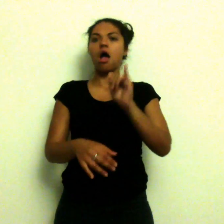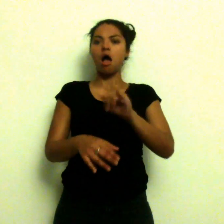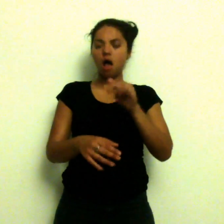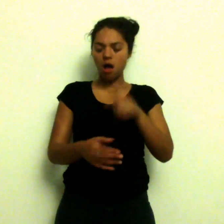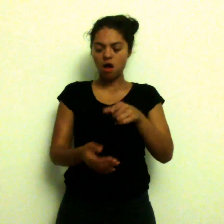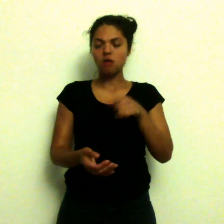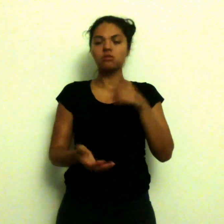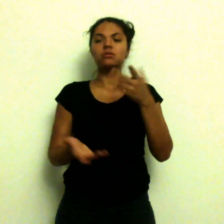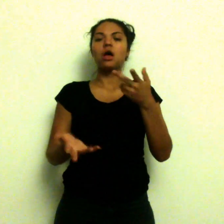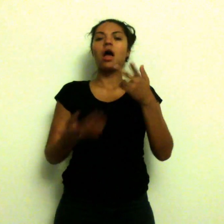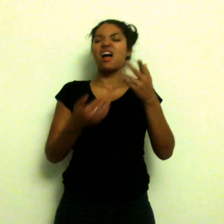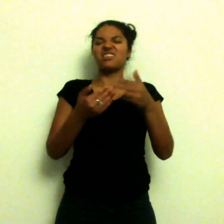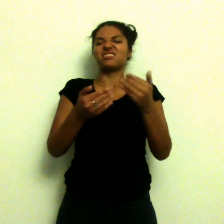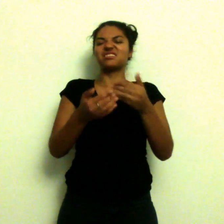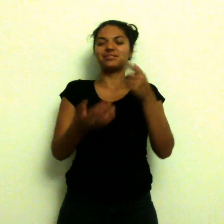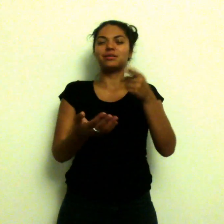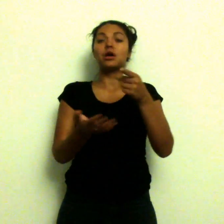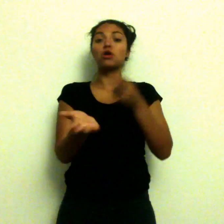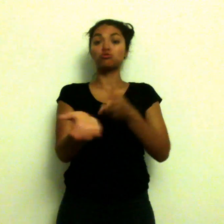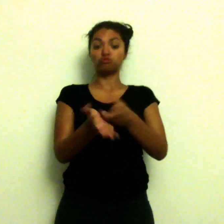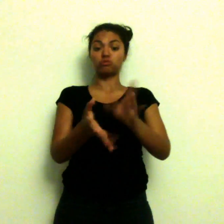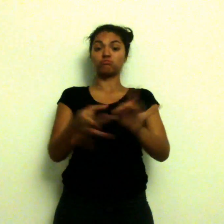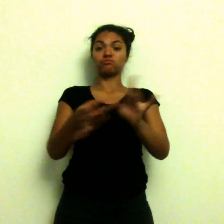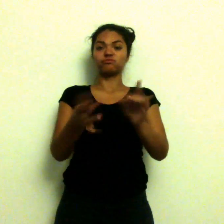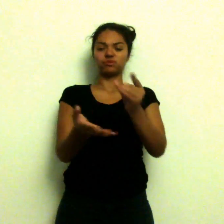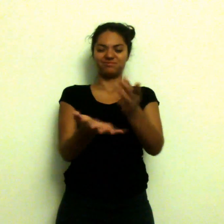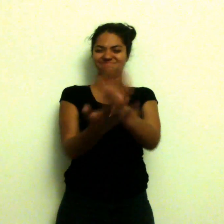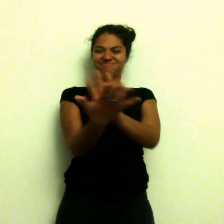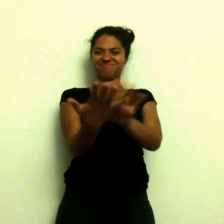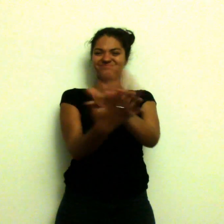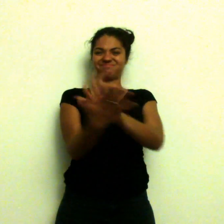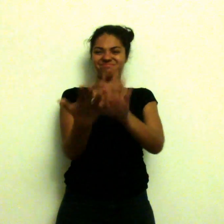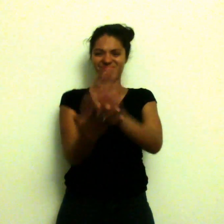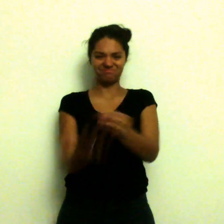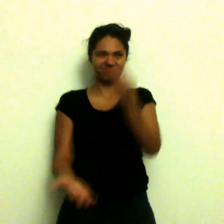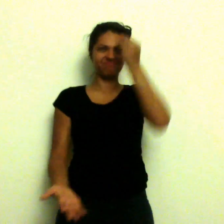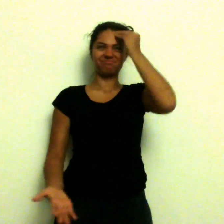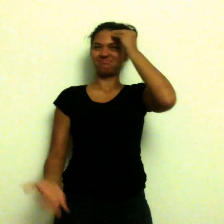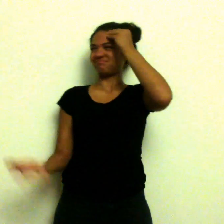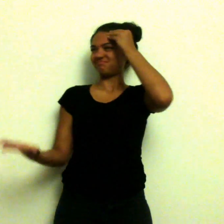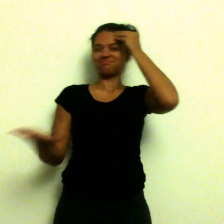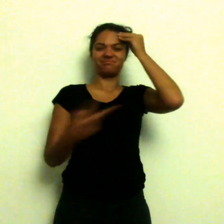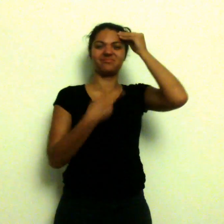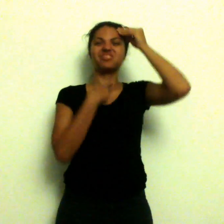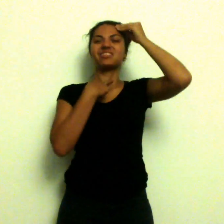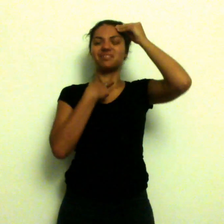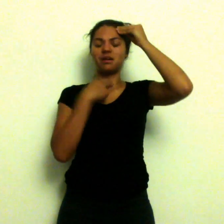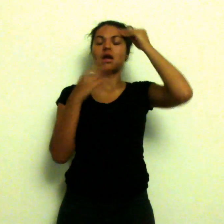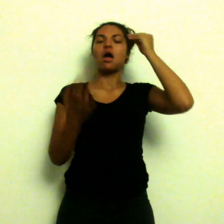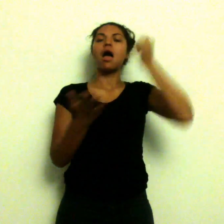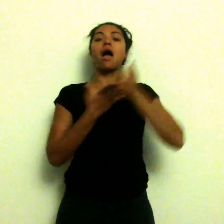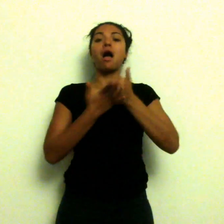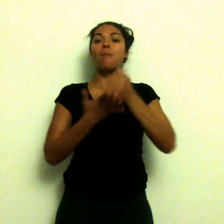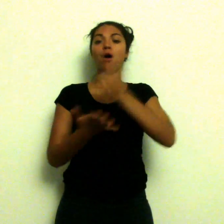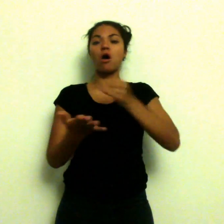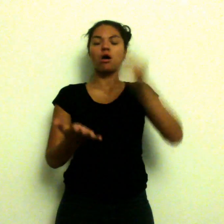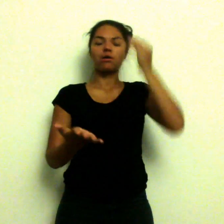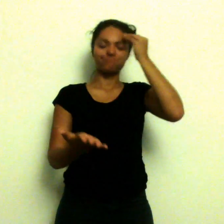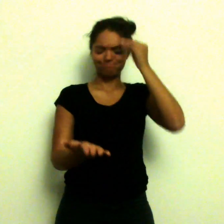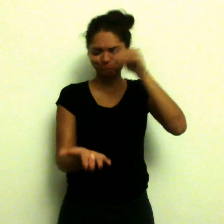kept almost abstract or only in our minds. But the arts really do help us bring them back down, to live with them and try them